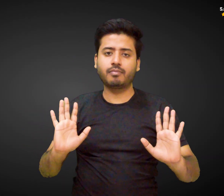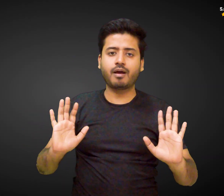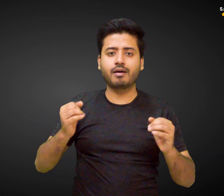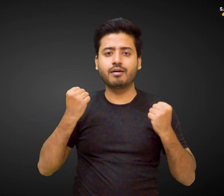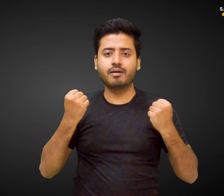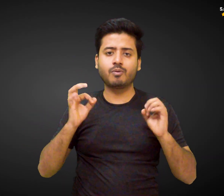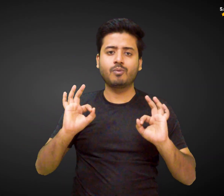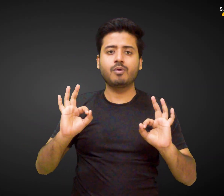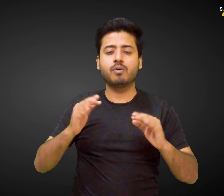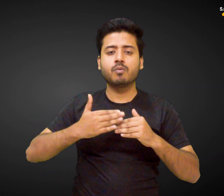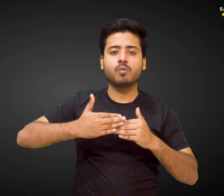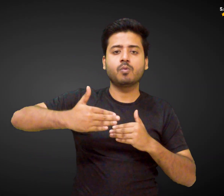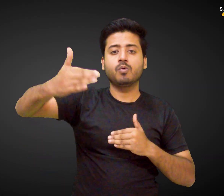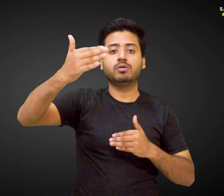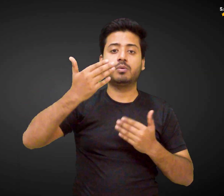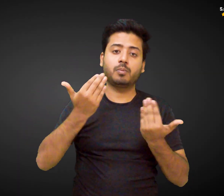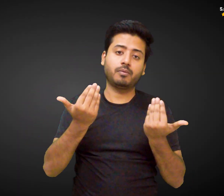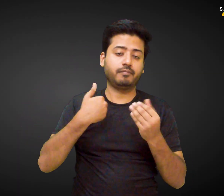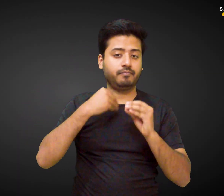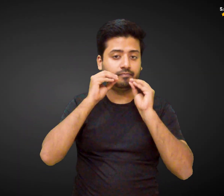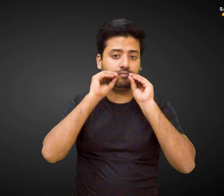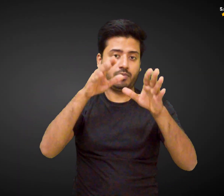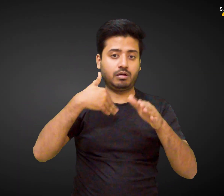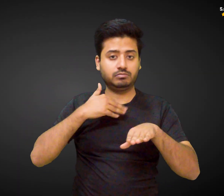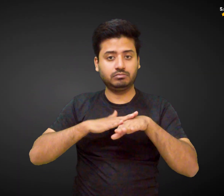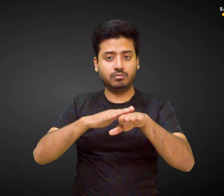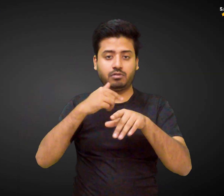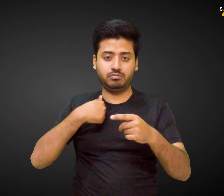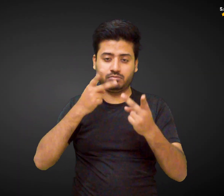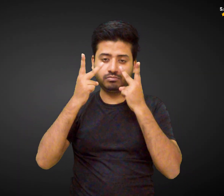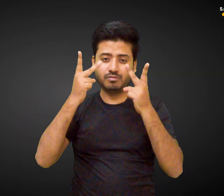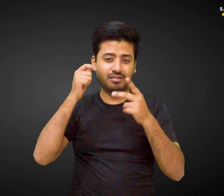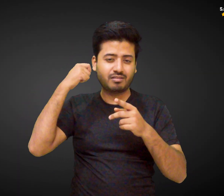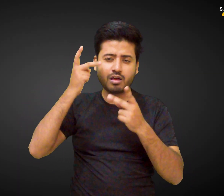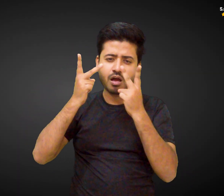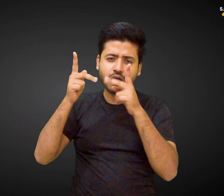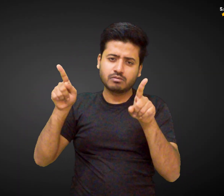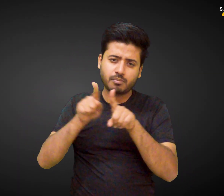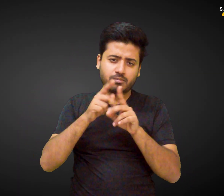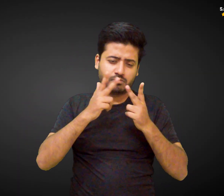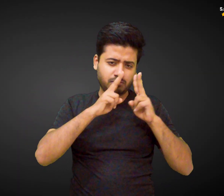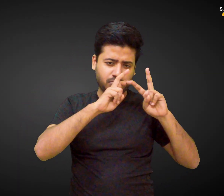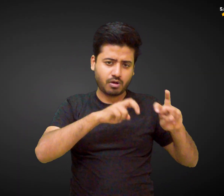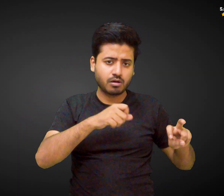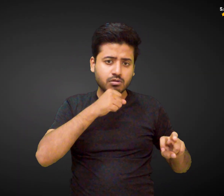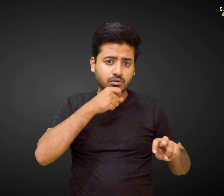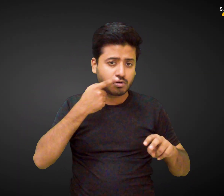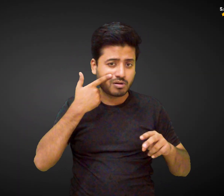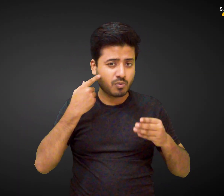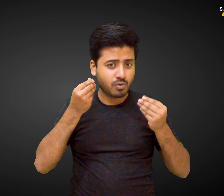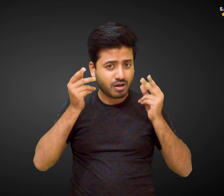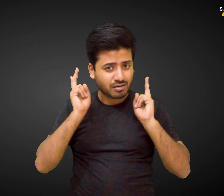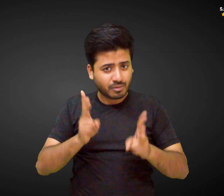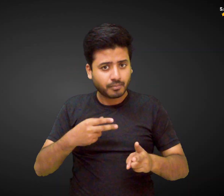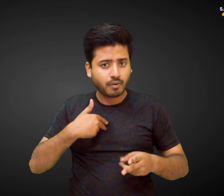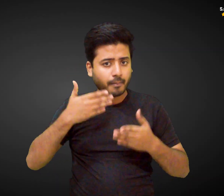a healthy lifestyle, and a consistent skincare routine. Key actions include using sunscreen daily, avoiding